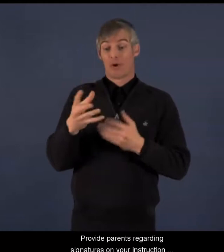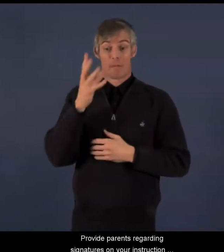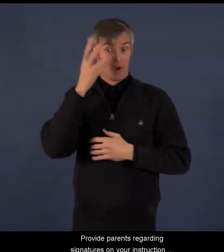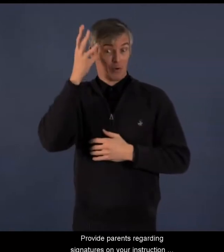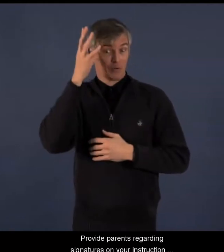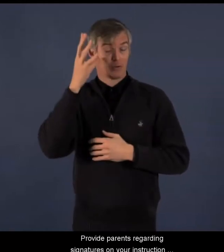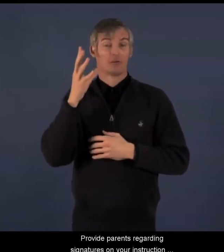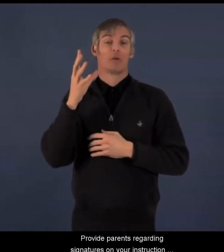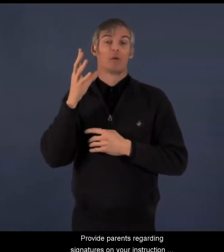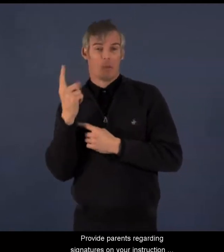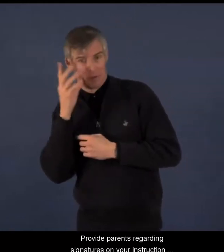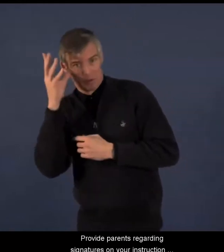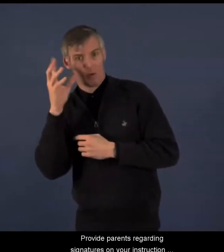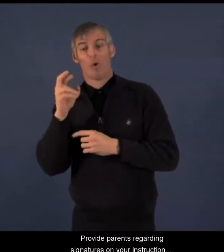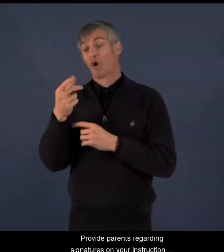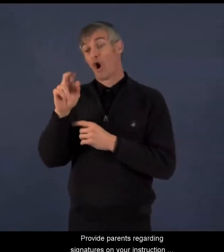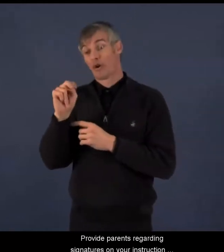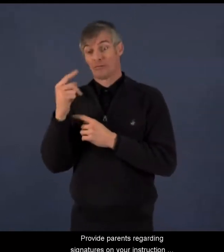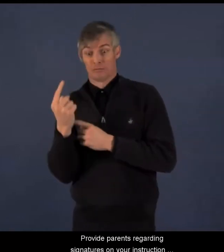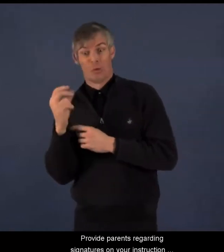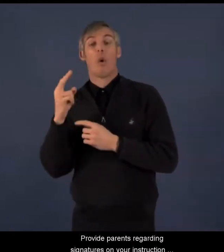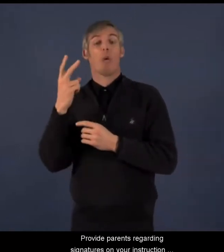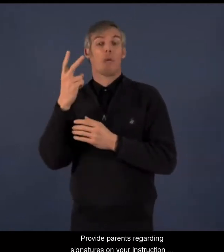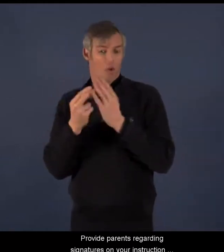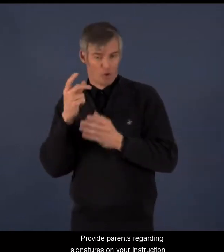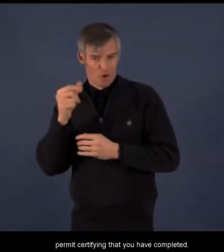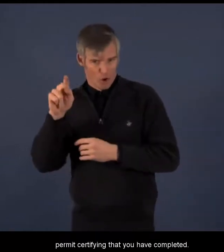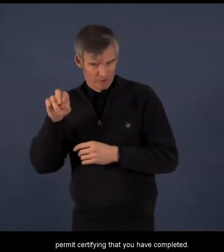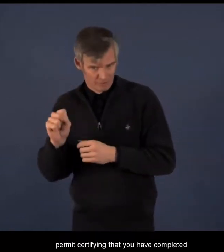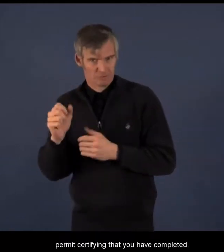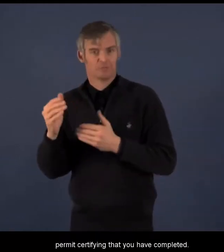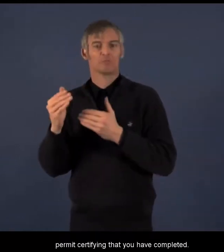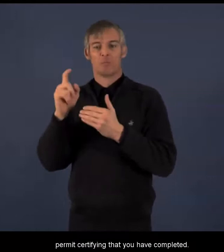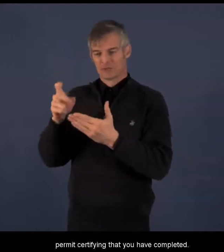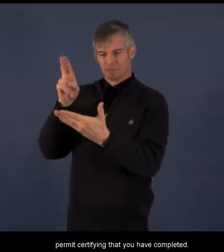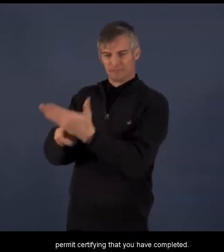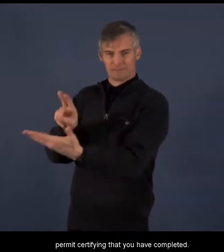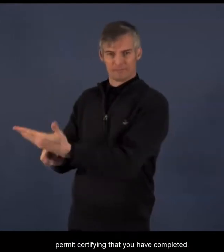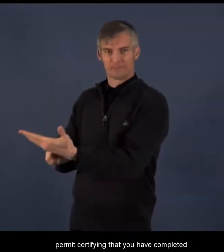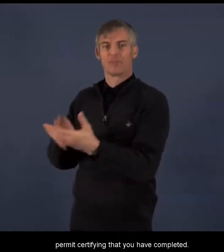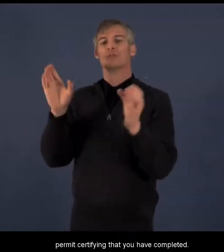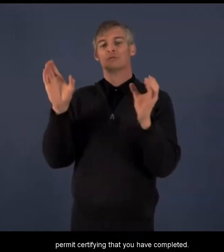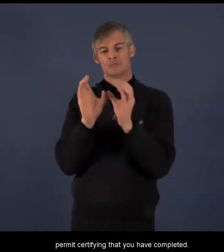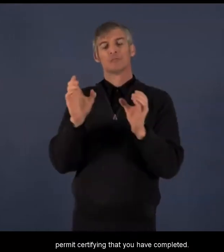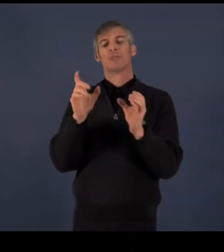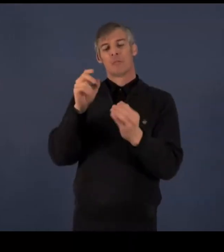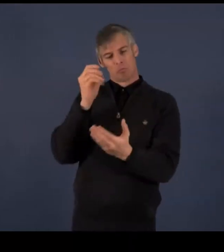Provide parent or guardian signatures on your instruction permit certifying that you have completed